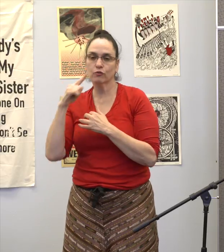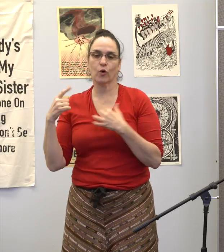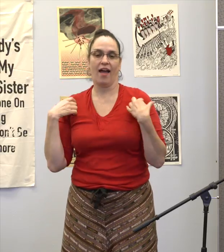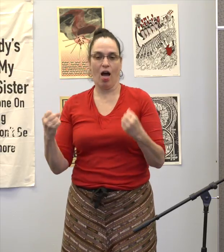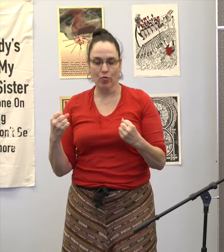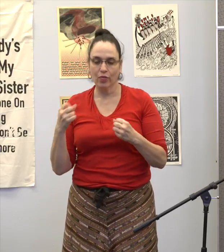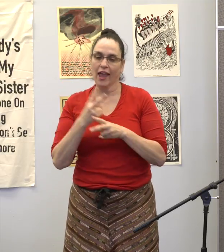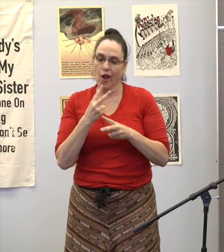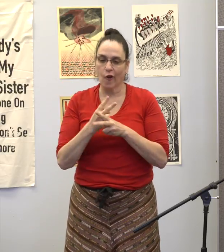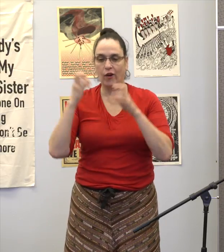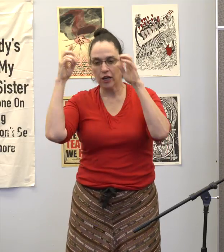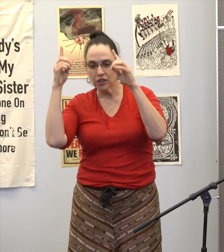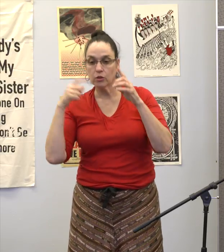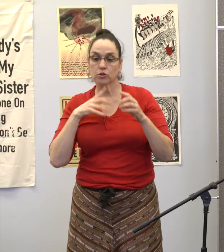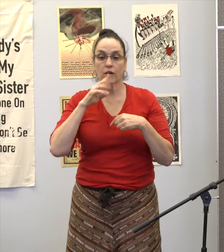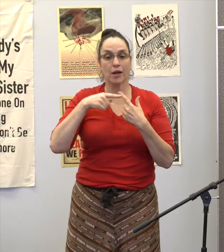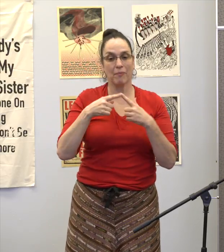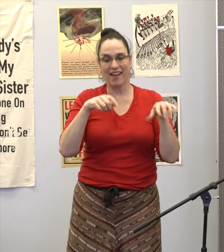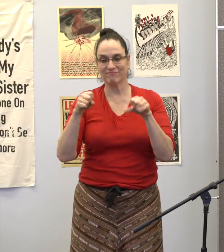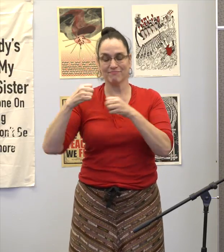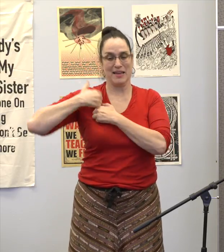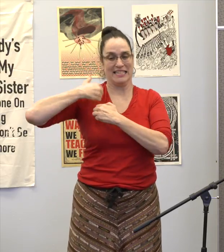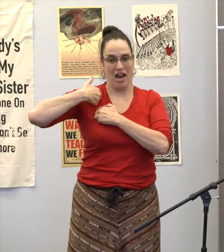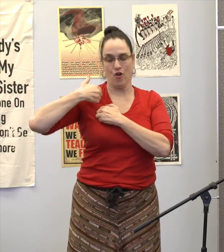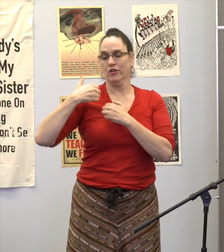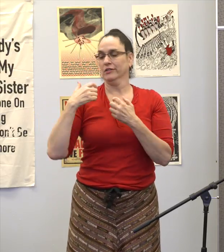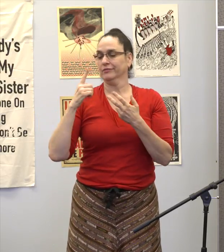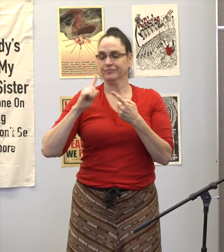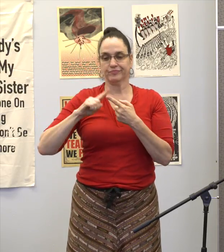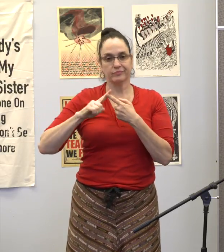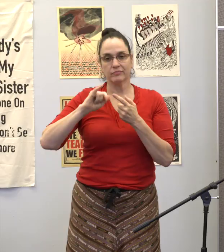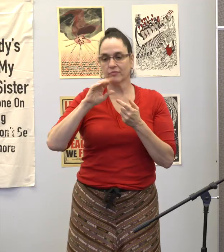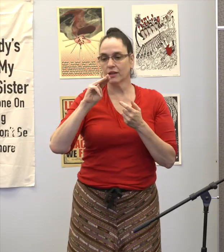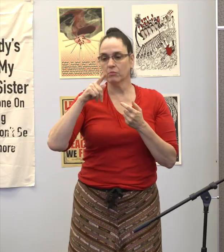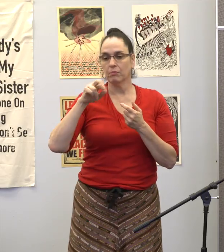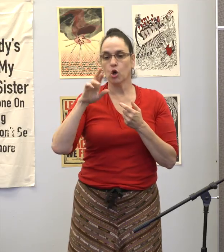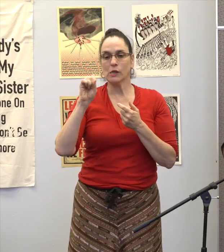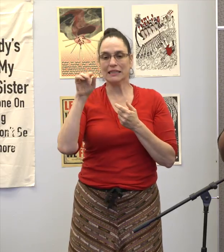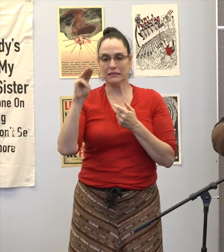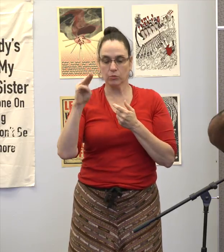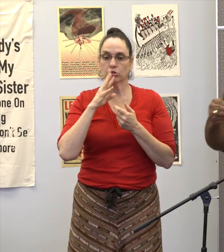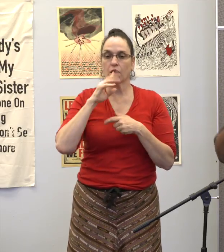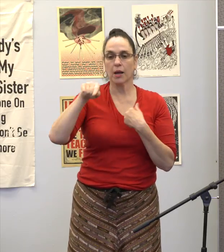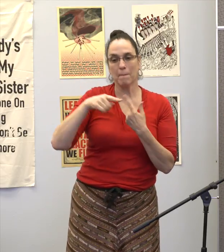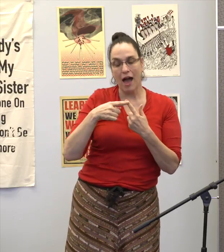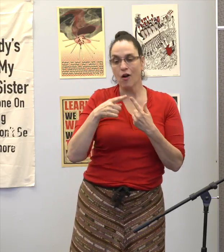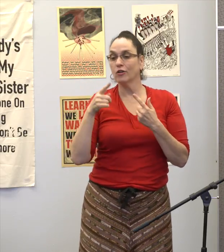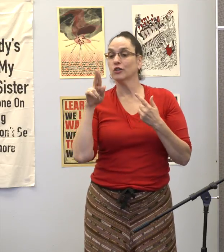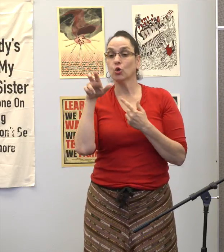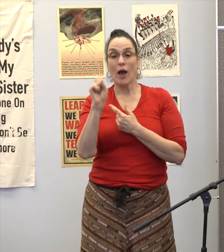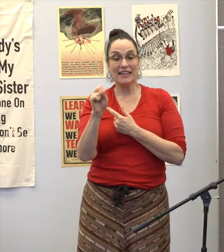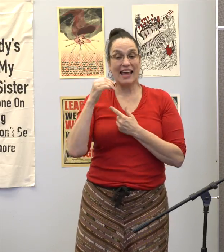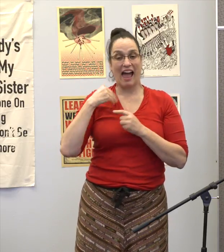about militarism and imperialism. The fact that the United States now has over 800 bases around the